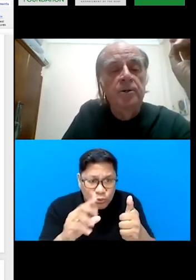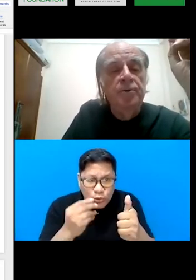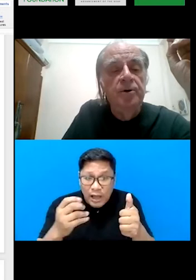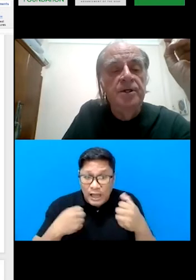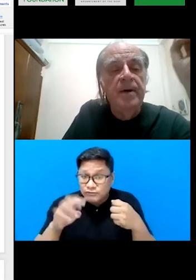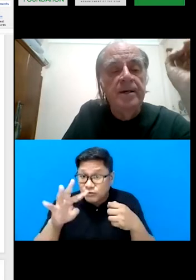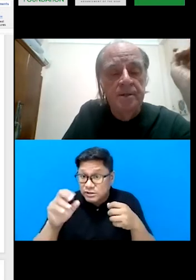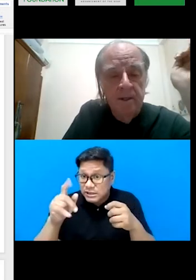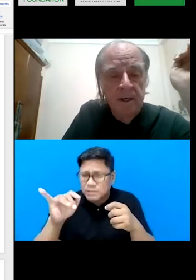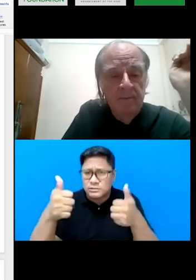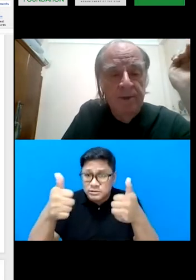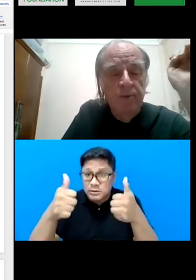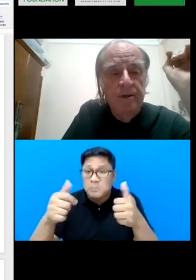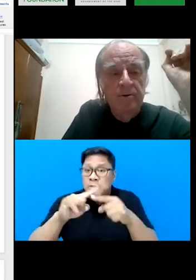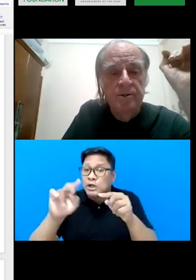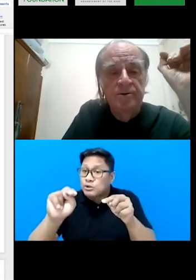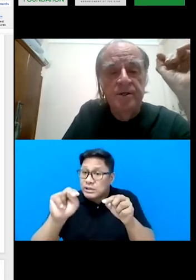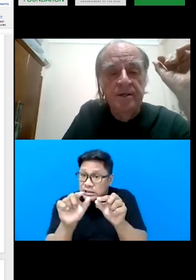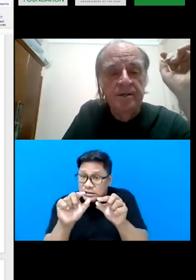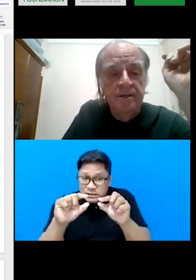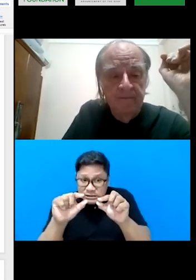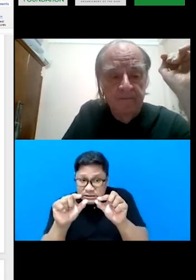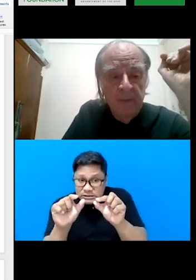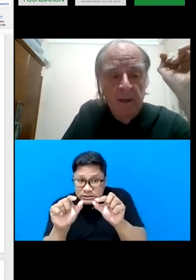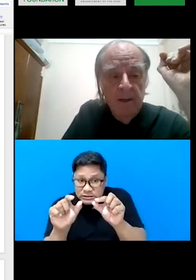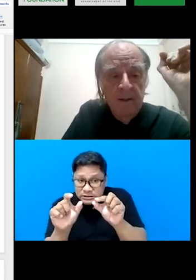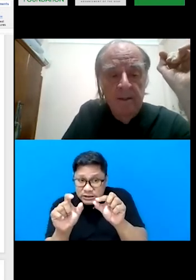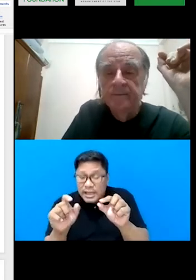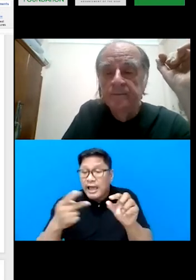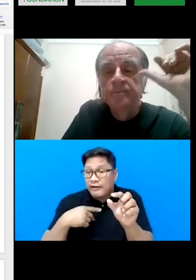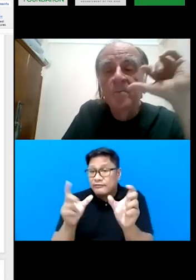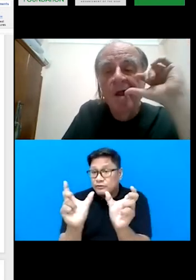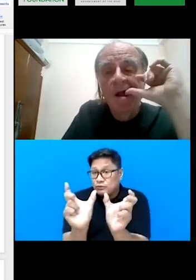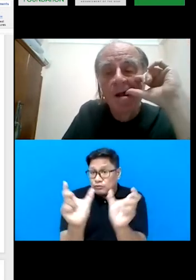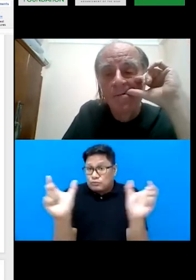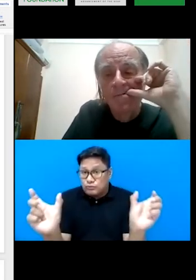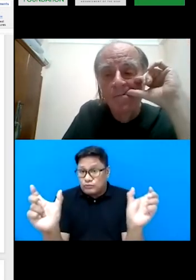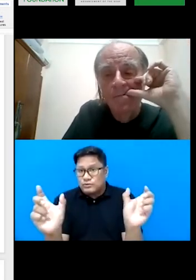but you want to put a space between those 2 sentences.